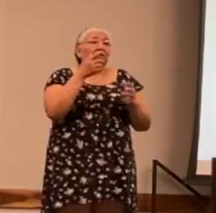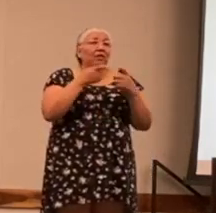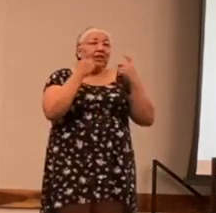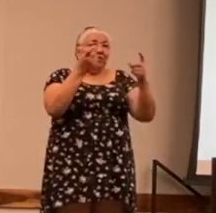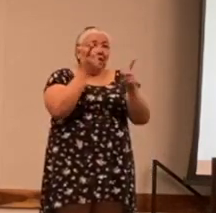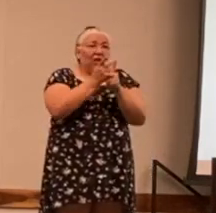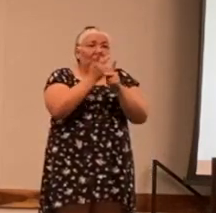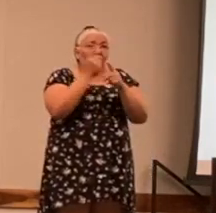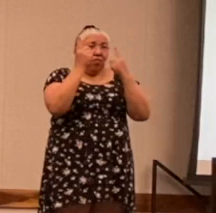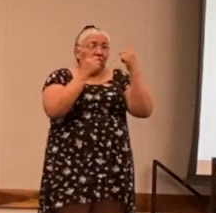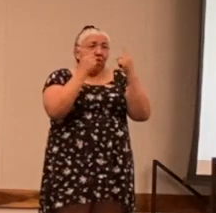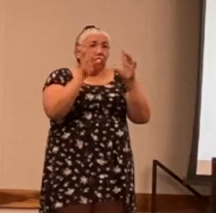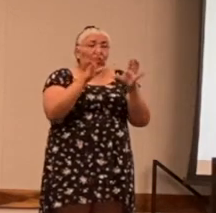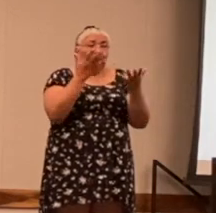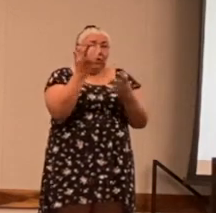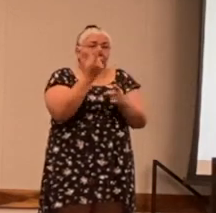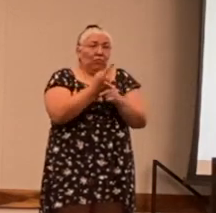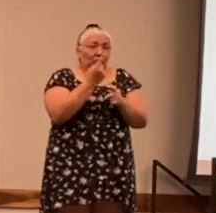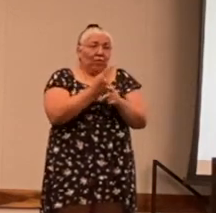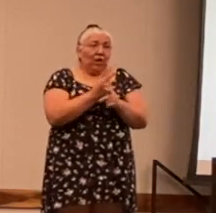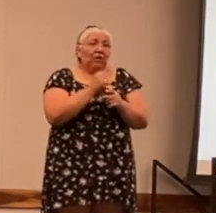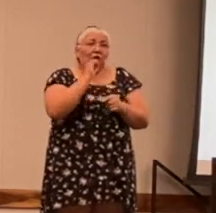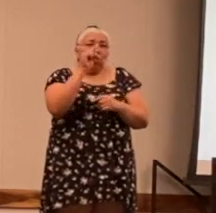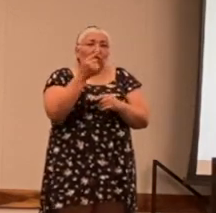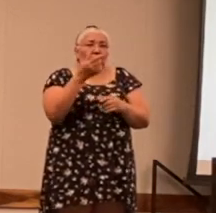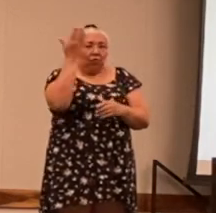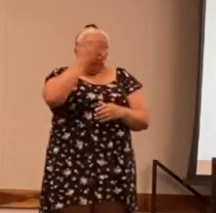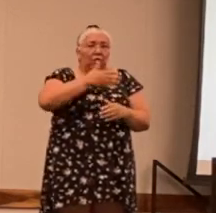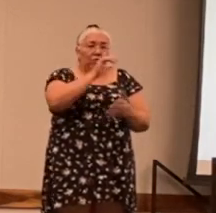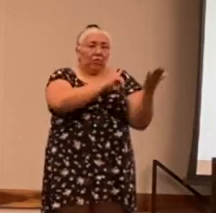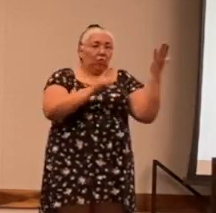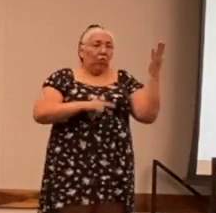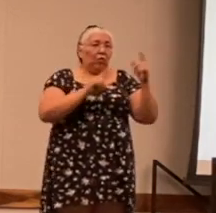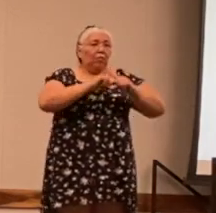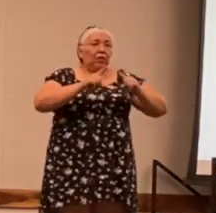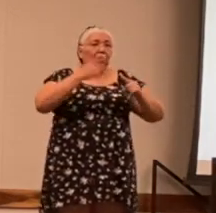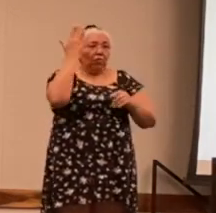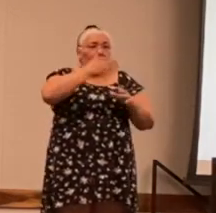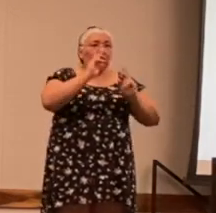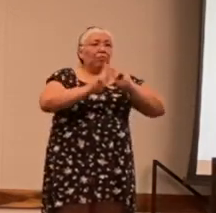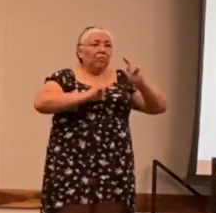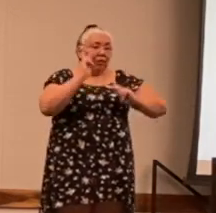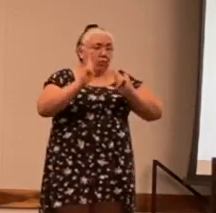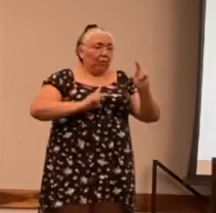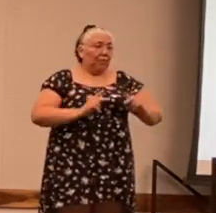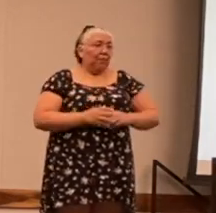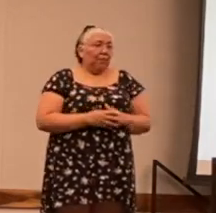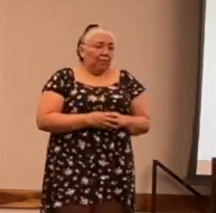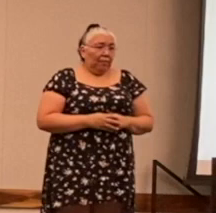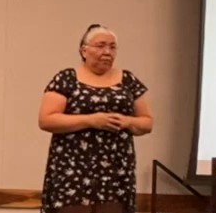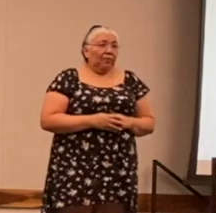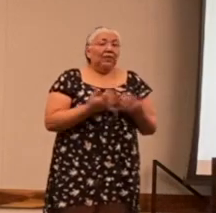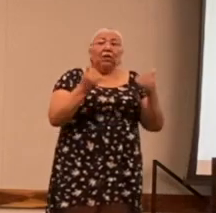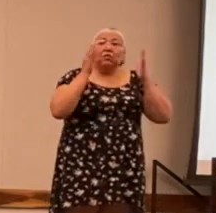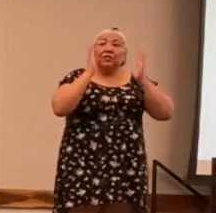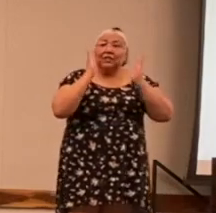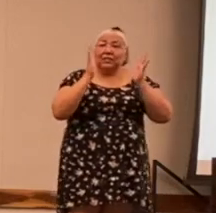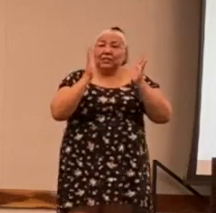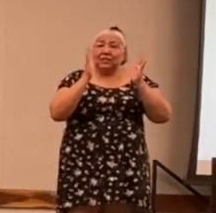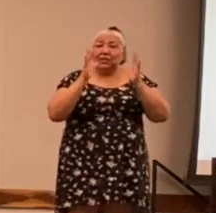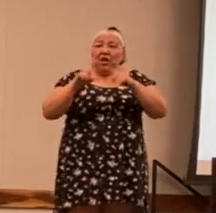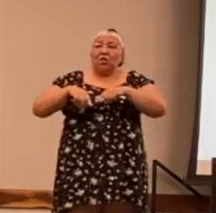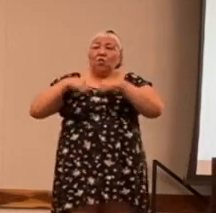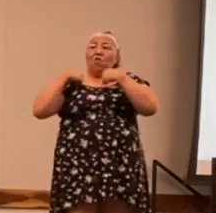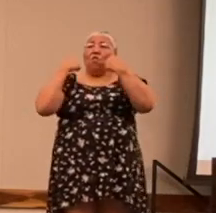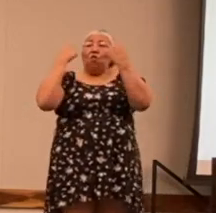thought to do what is right, not only before the Lord, but also before people. So listen, as far as